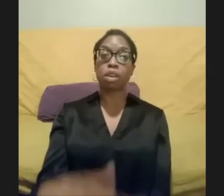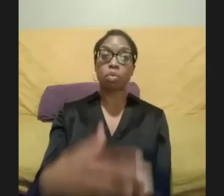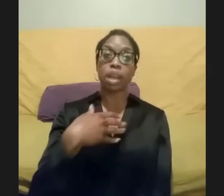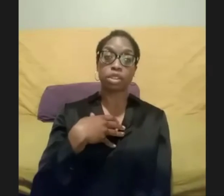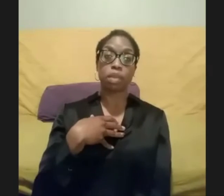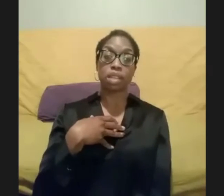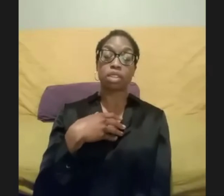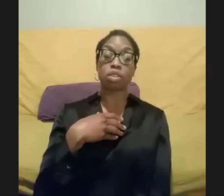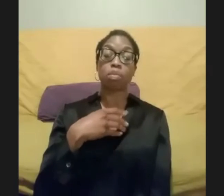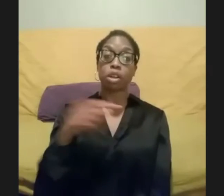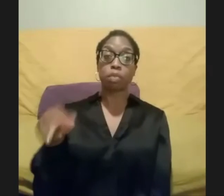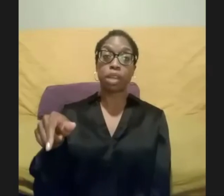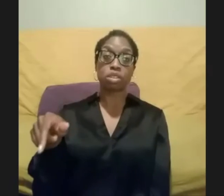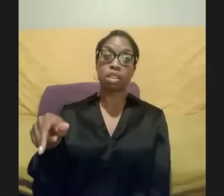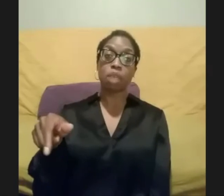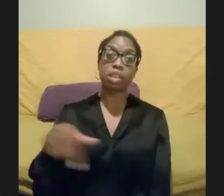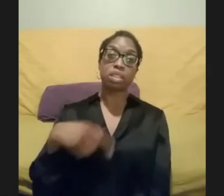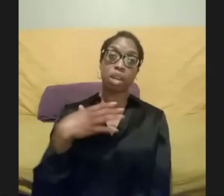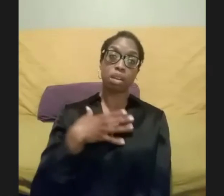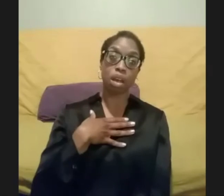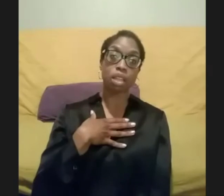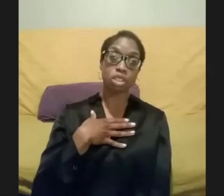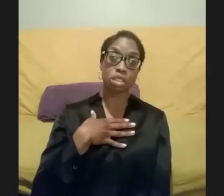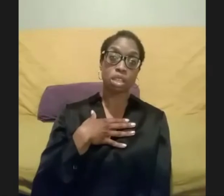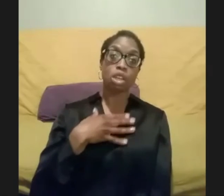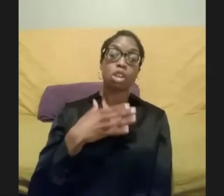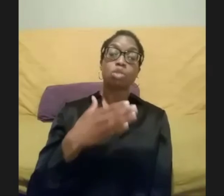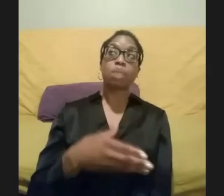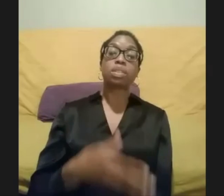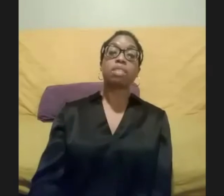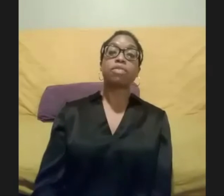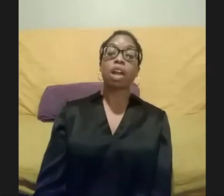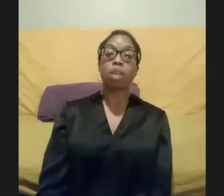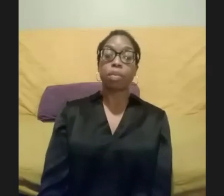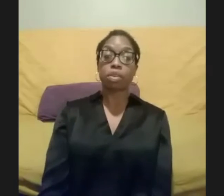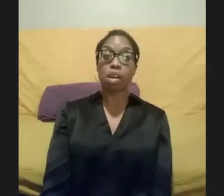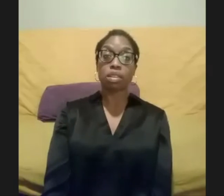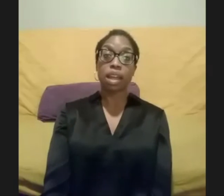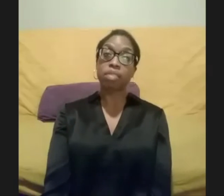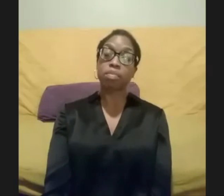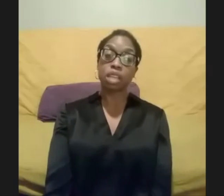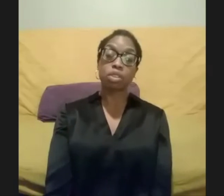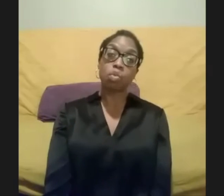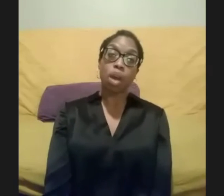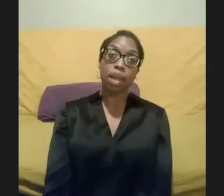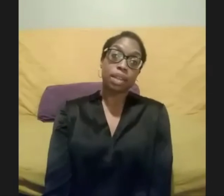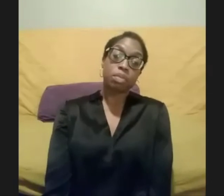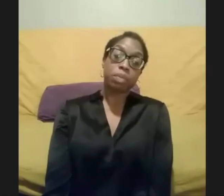what I do because I don't monitor patients in that way, so I'm not an oncologist. So I would say to follow up with your oncologist and have them tell you why. I tell my